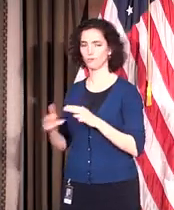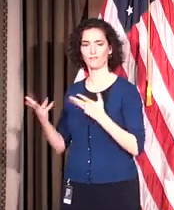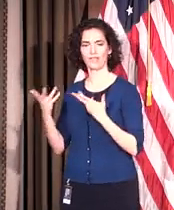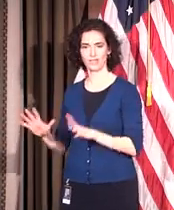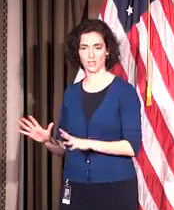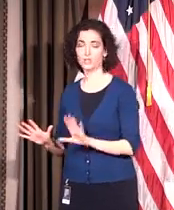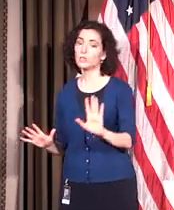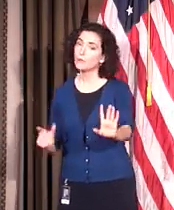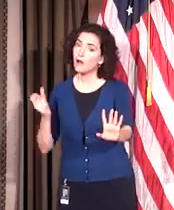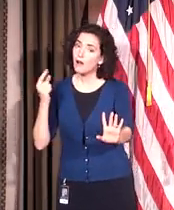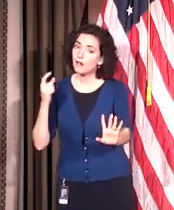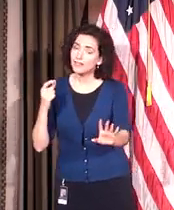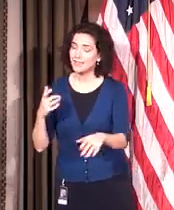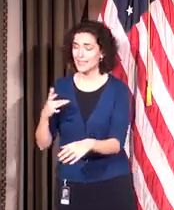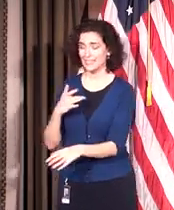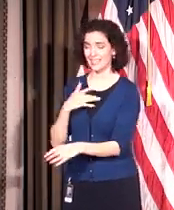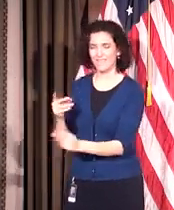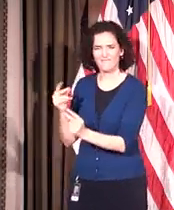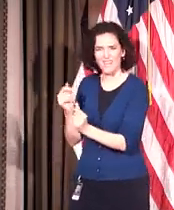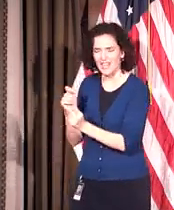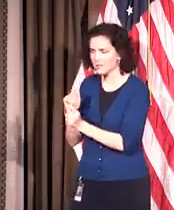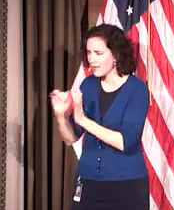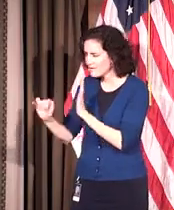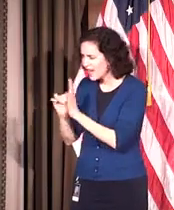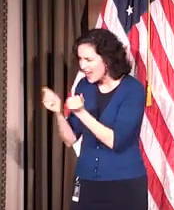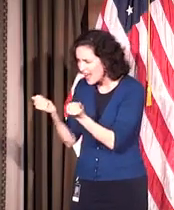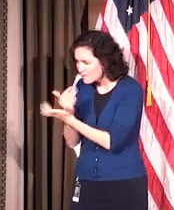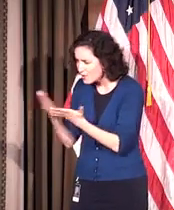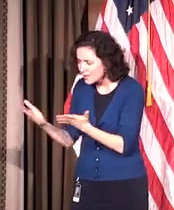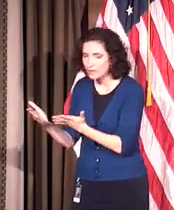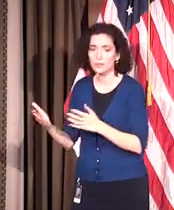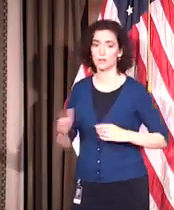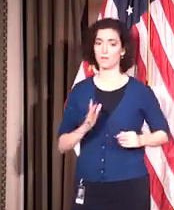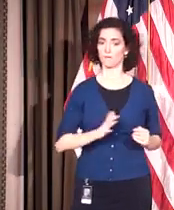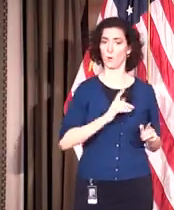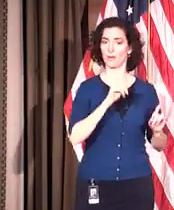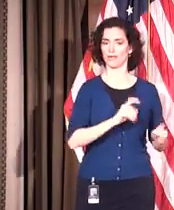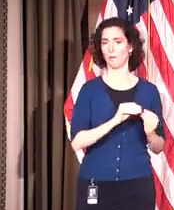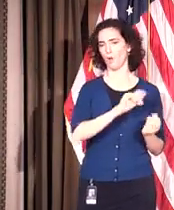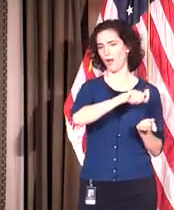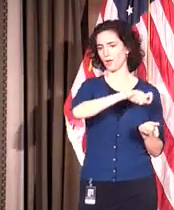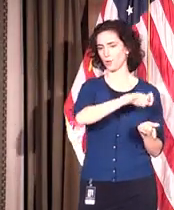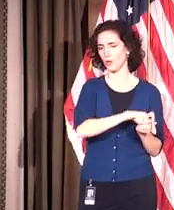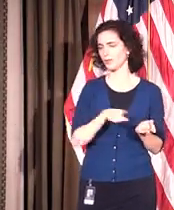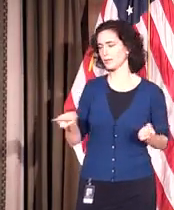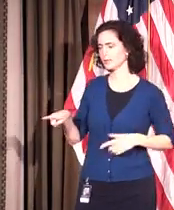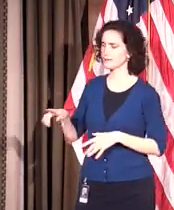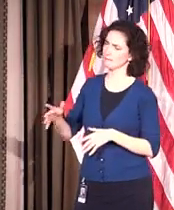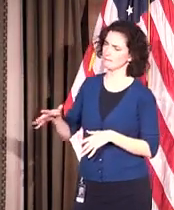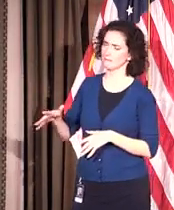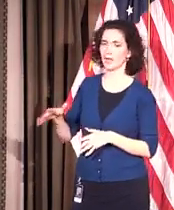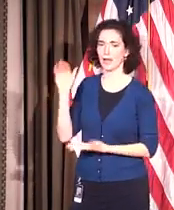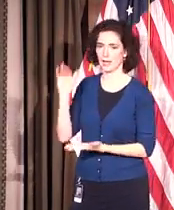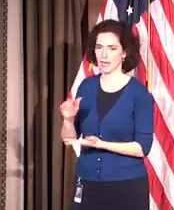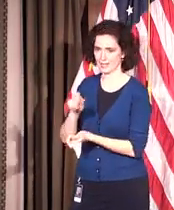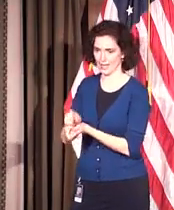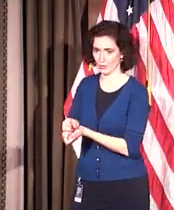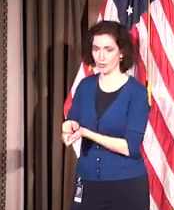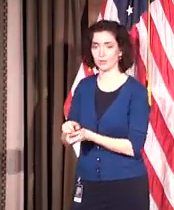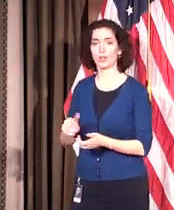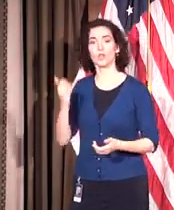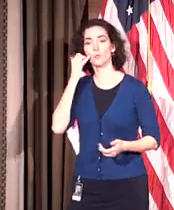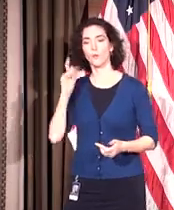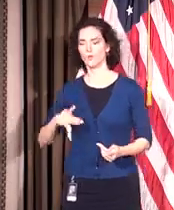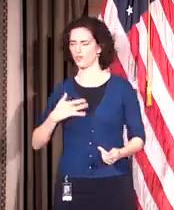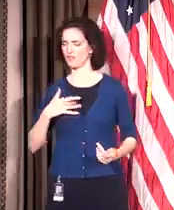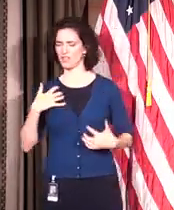as sensitive, it's not as accurate as a formal test. And for some types of individuals, particularly if you don't have